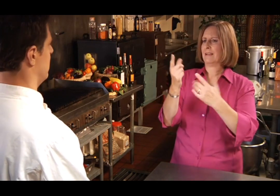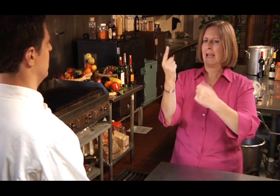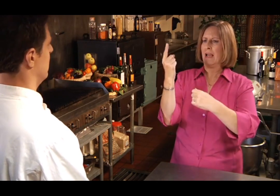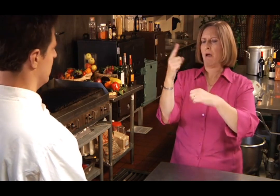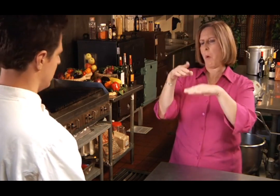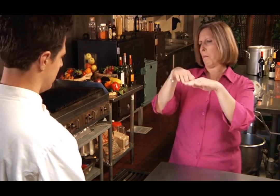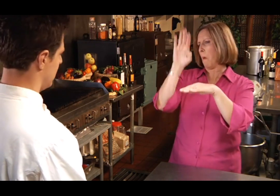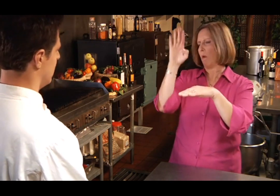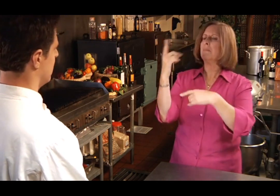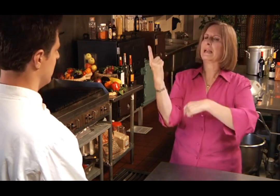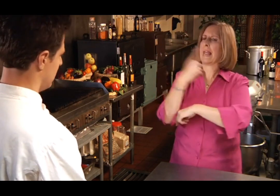day.